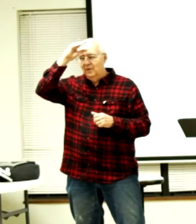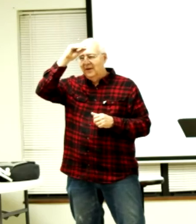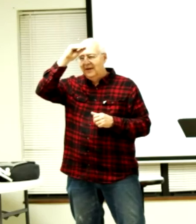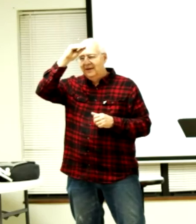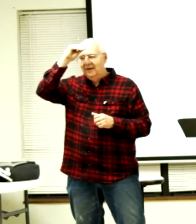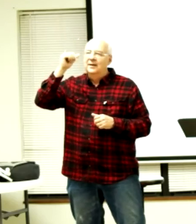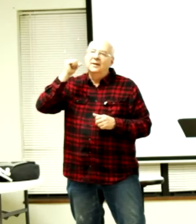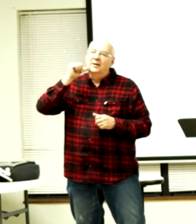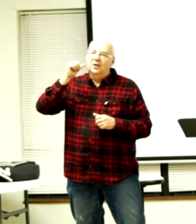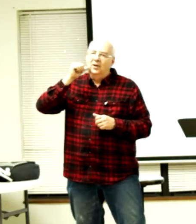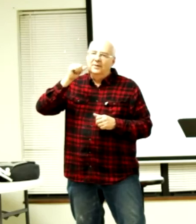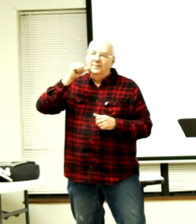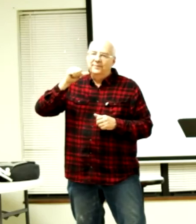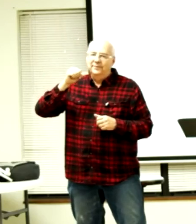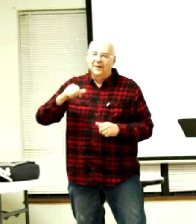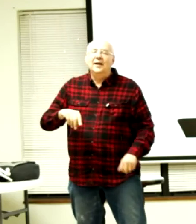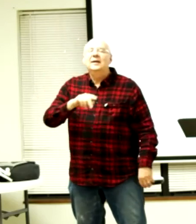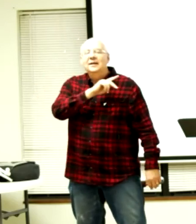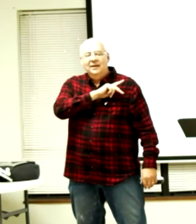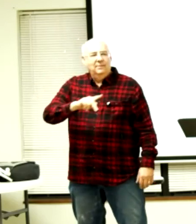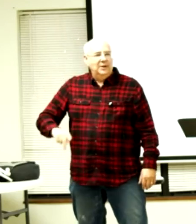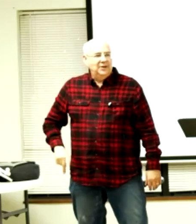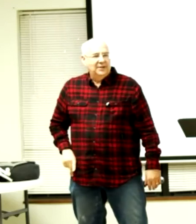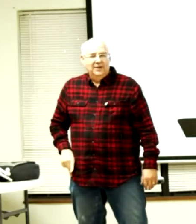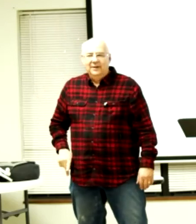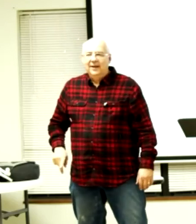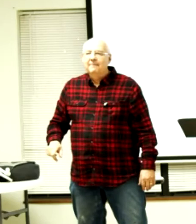boy, girl, okay, princess, okay.